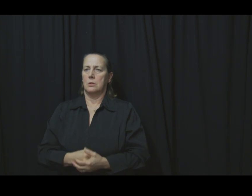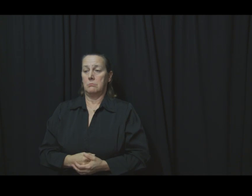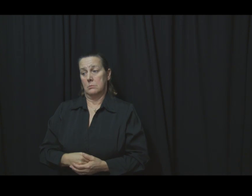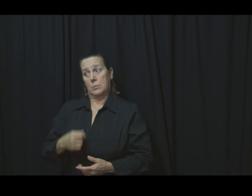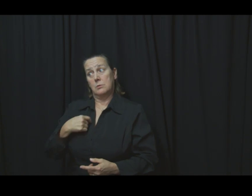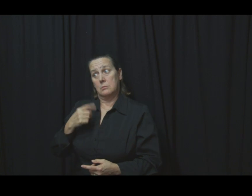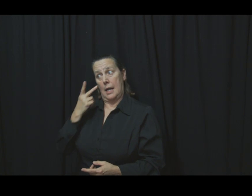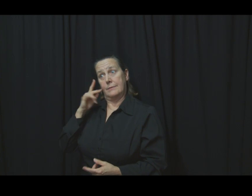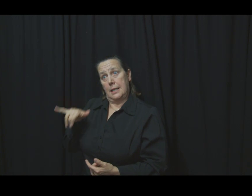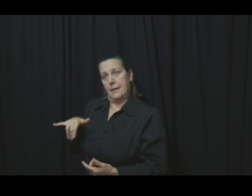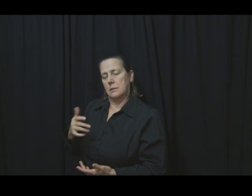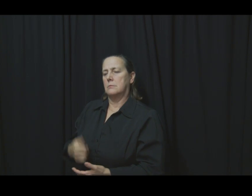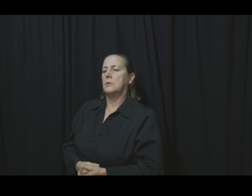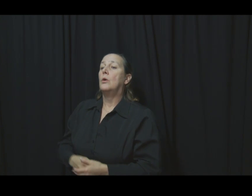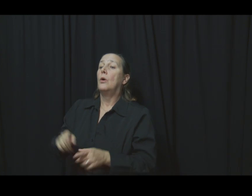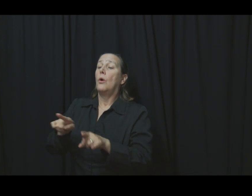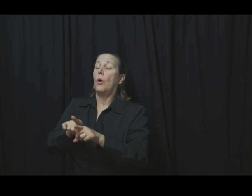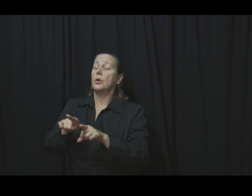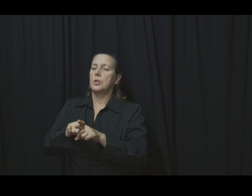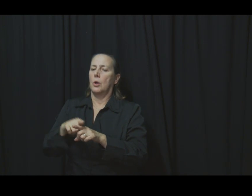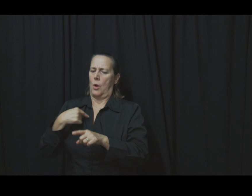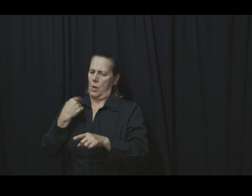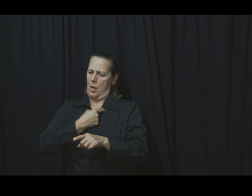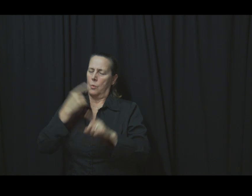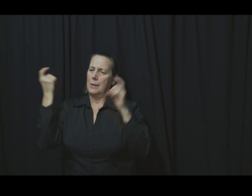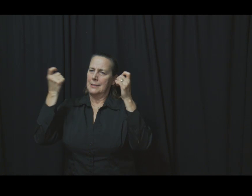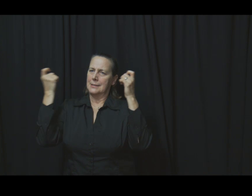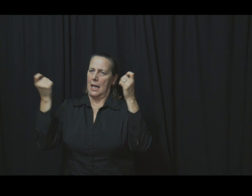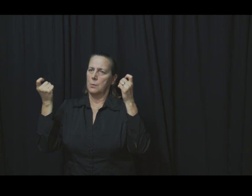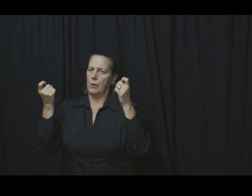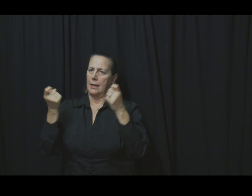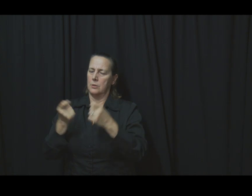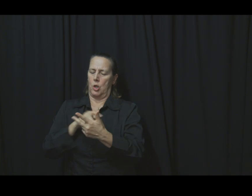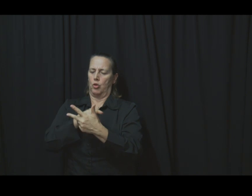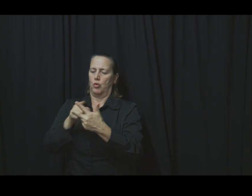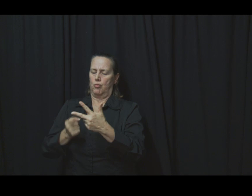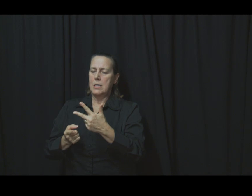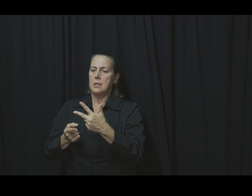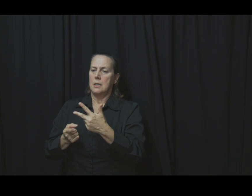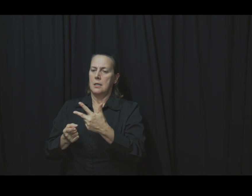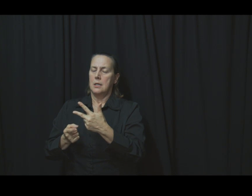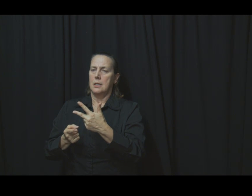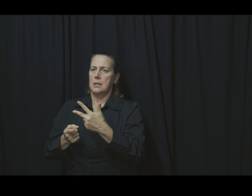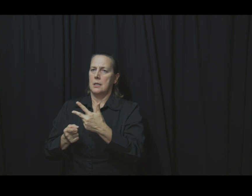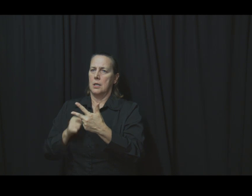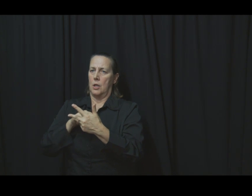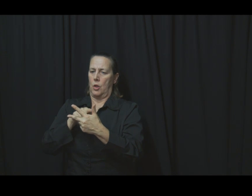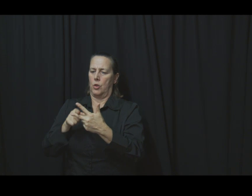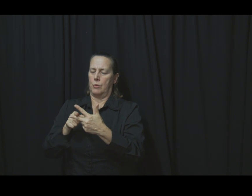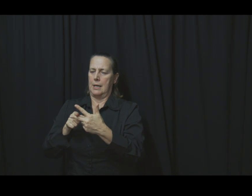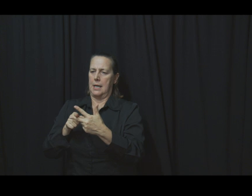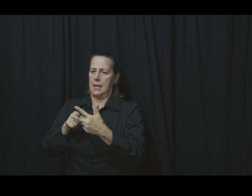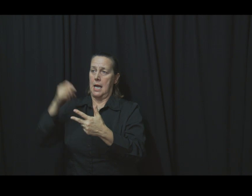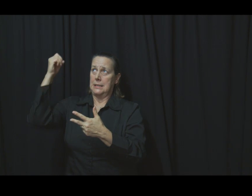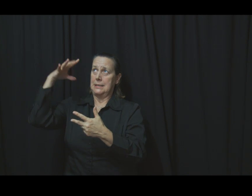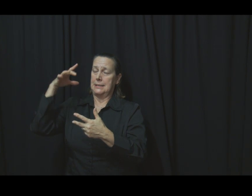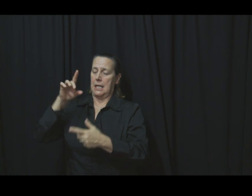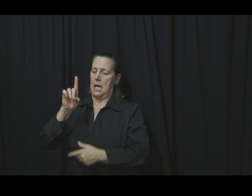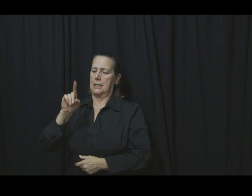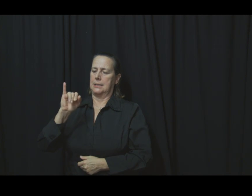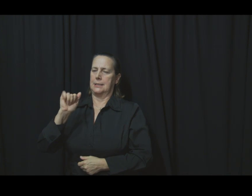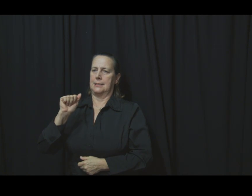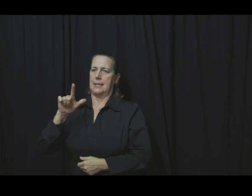Furthermore, the thing that we celebrate, there are three sundials on the planet Mars that